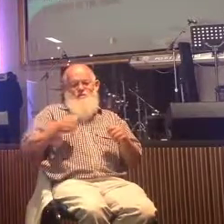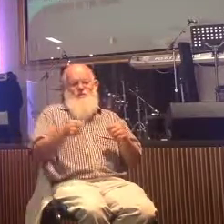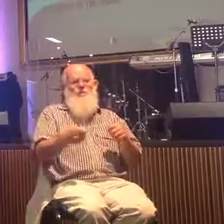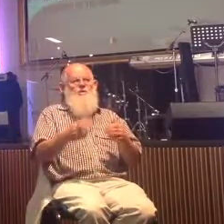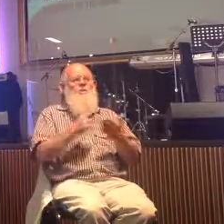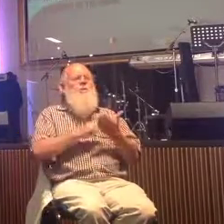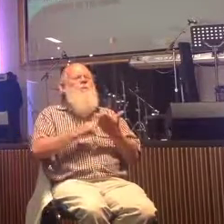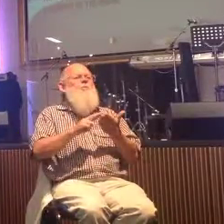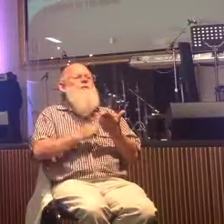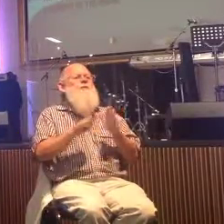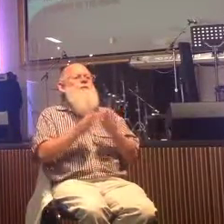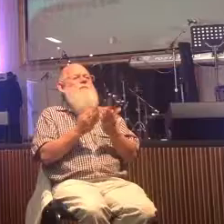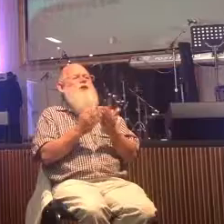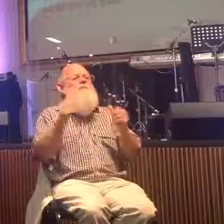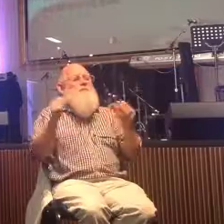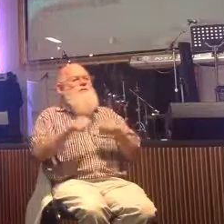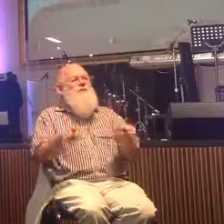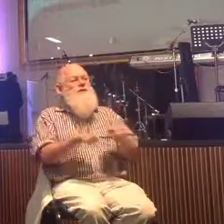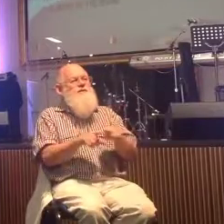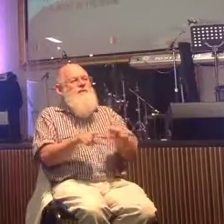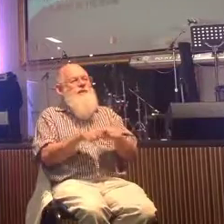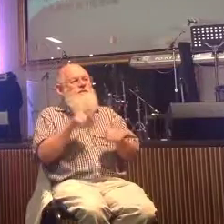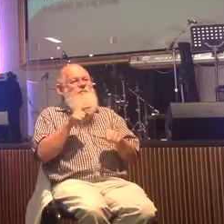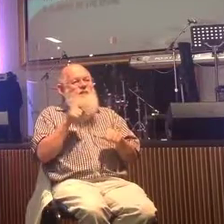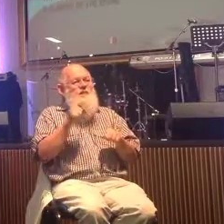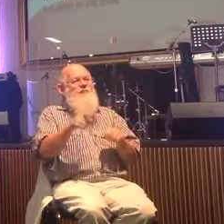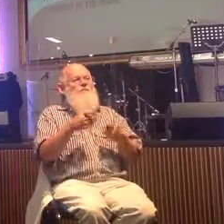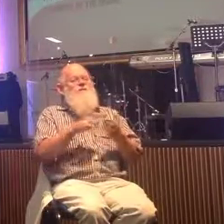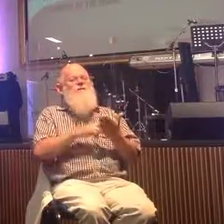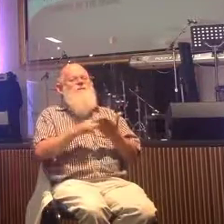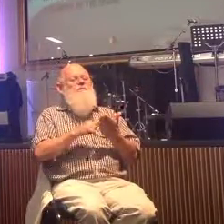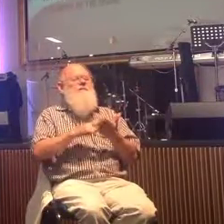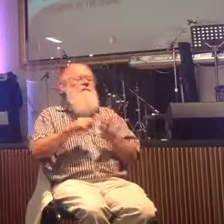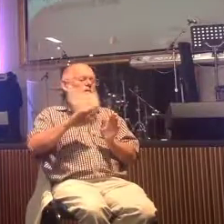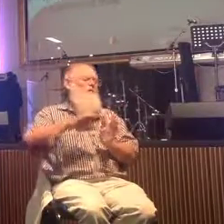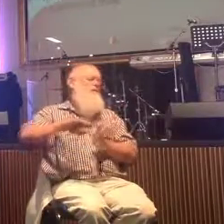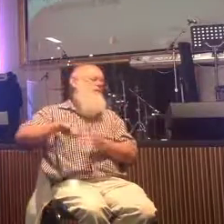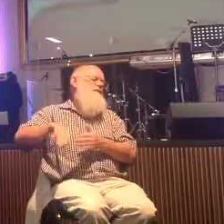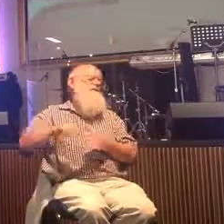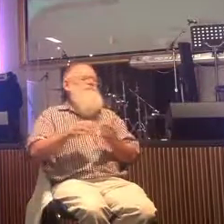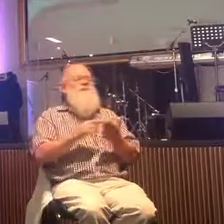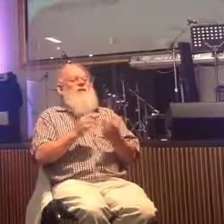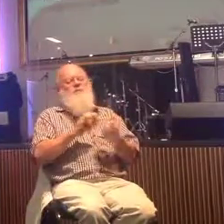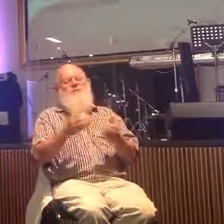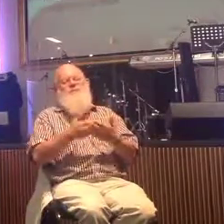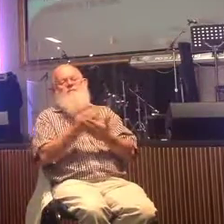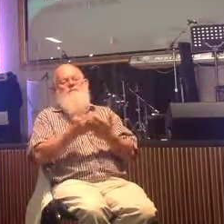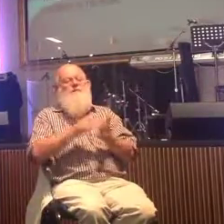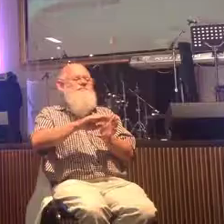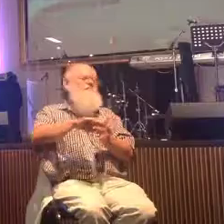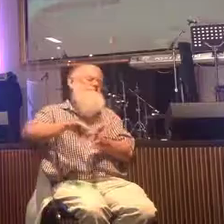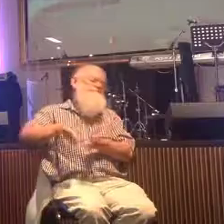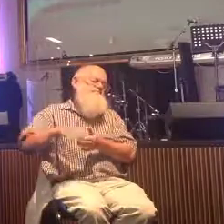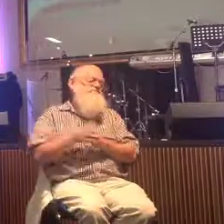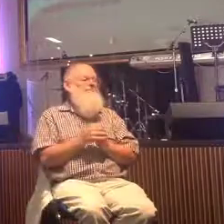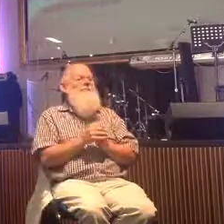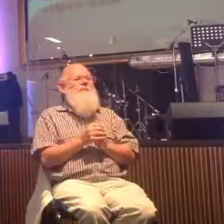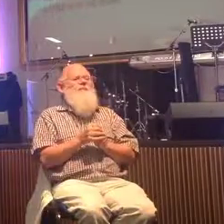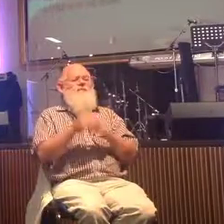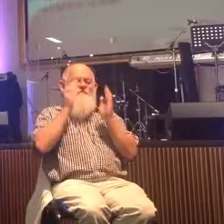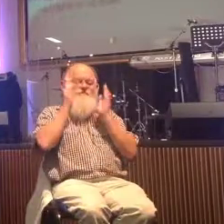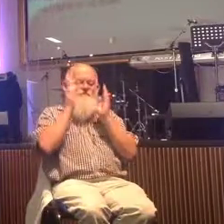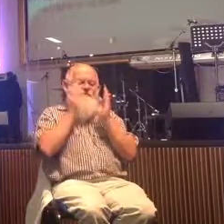like that for us. But we can read it away in the wrong context. We can not study it. We can